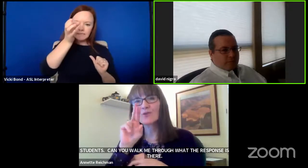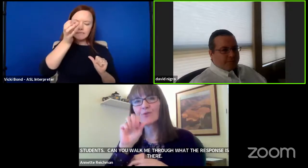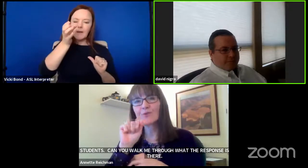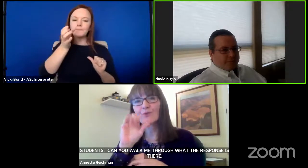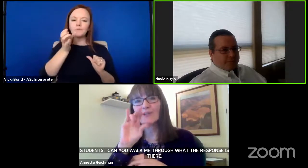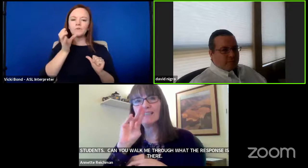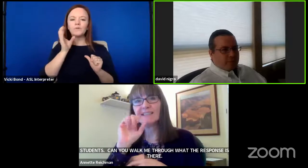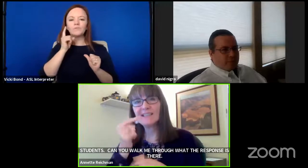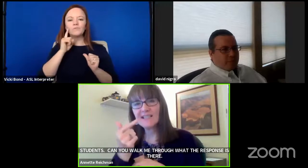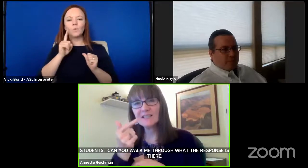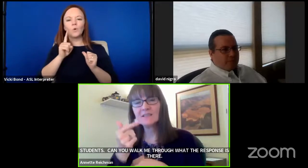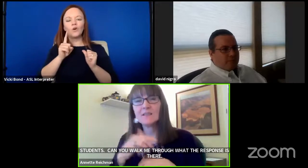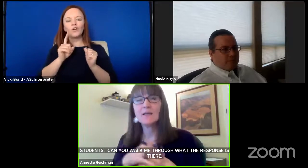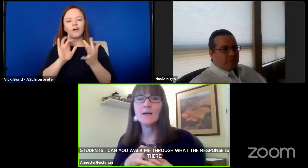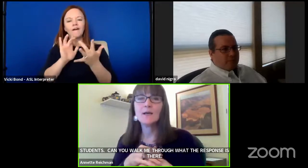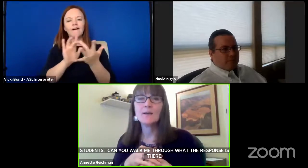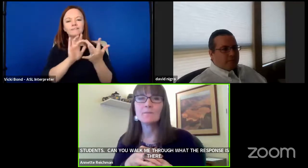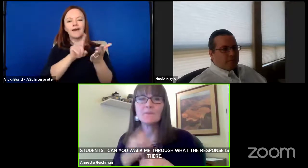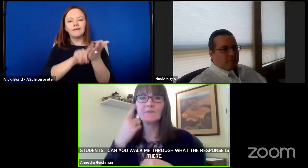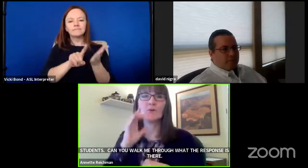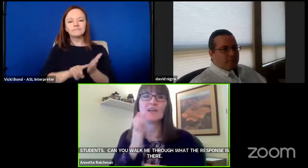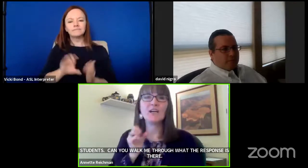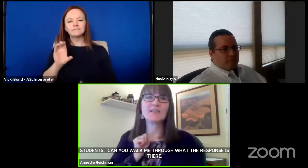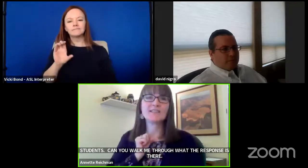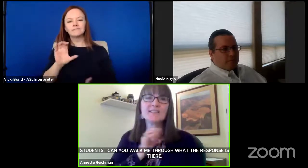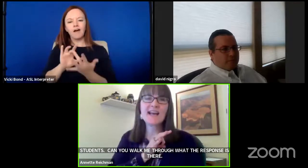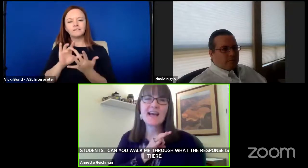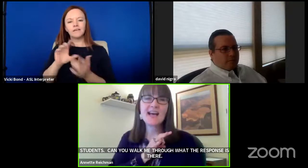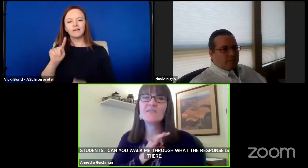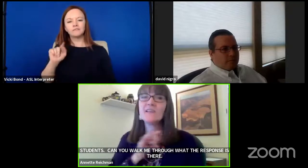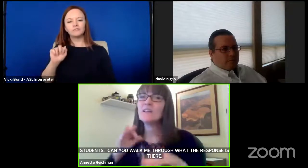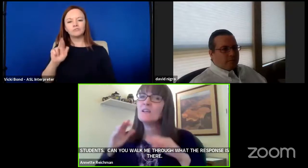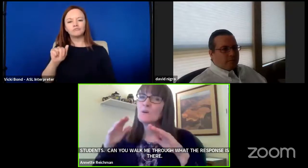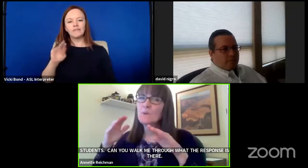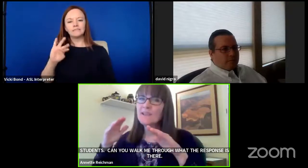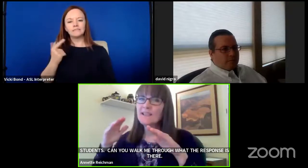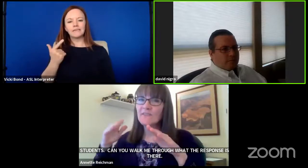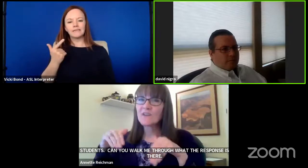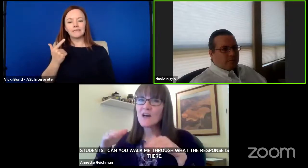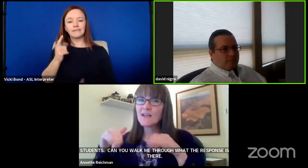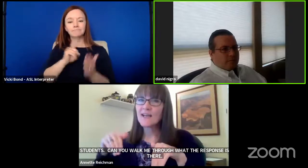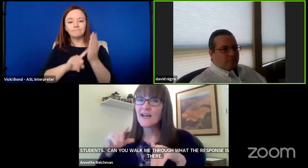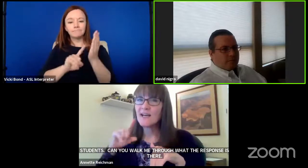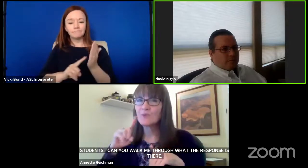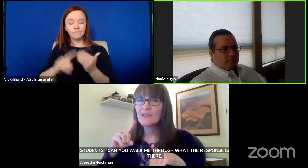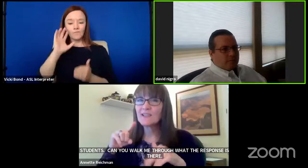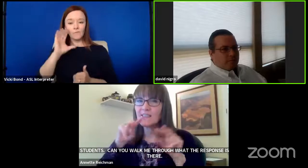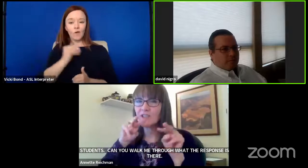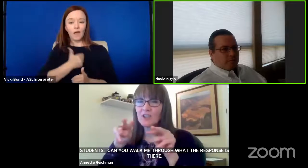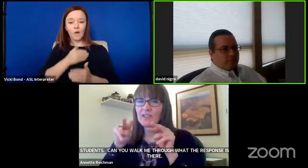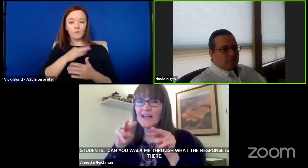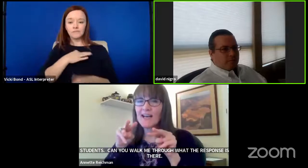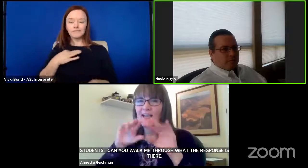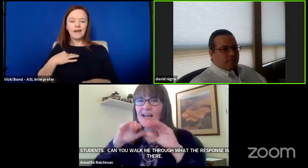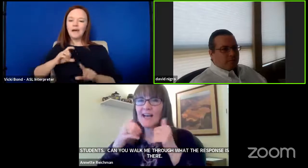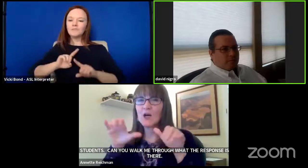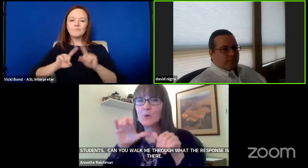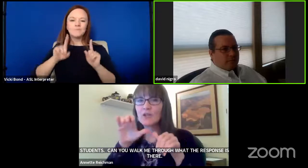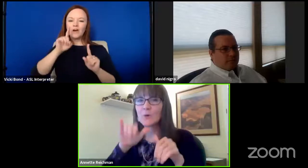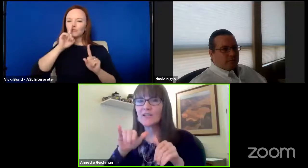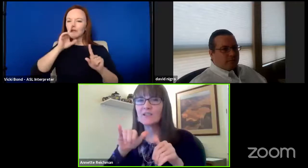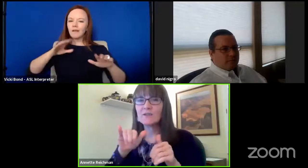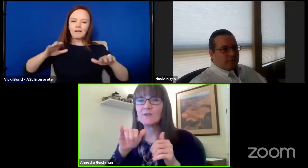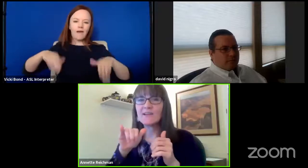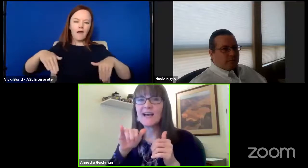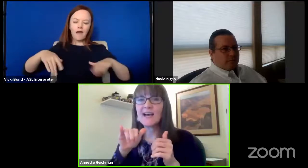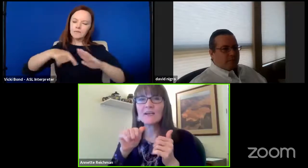contact tracing for our staff. We have not yet really looked at how